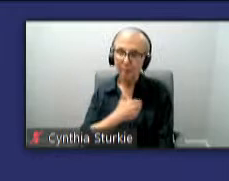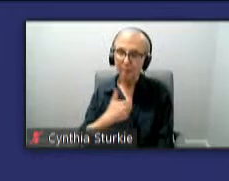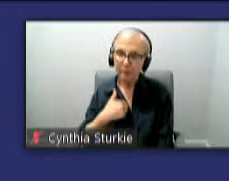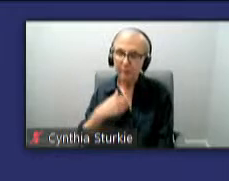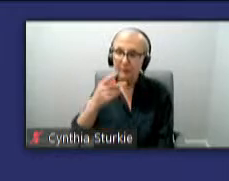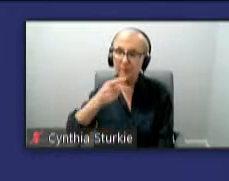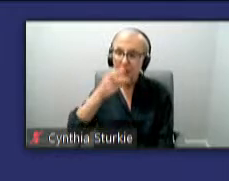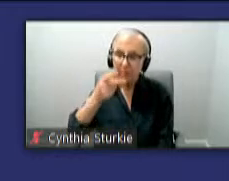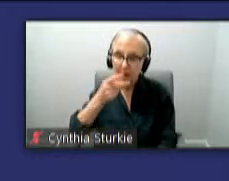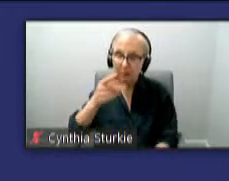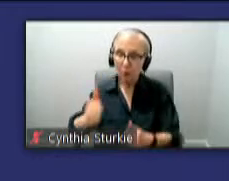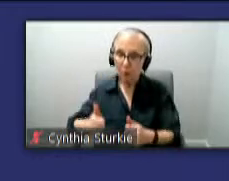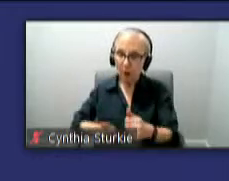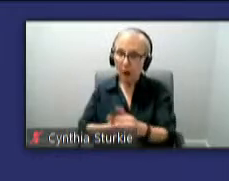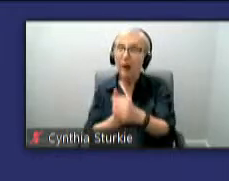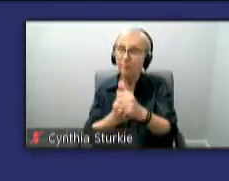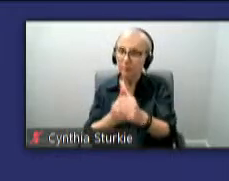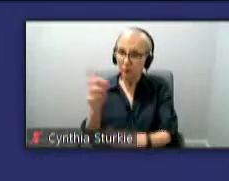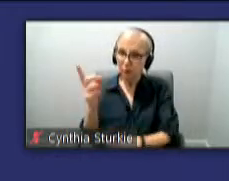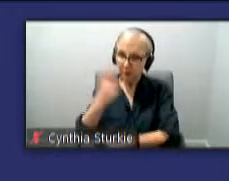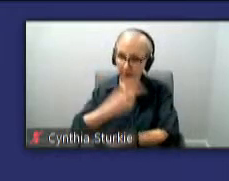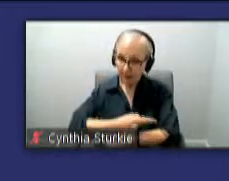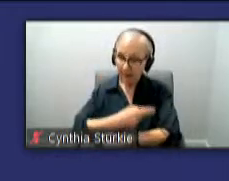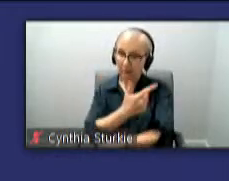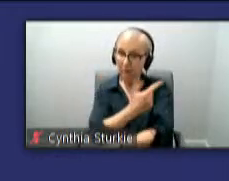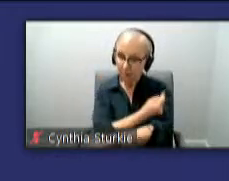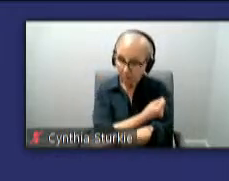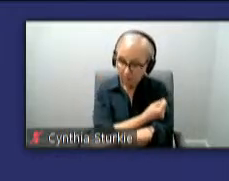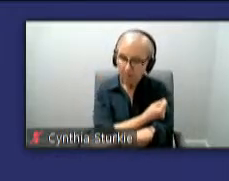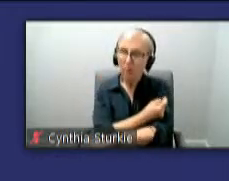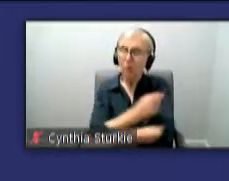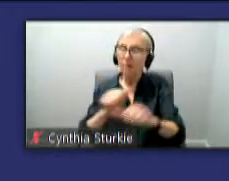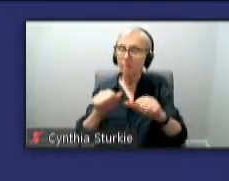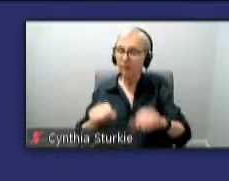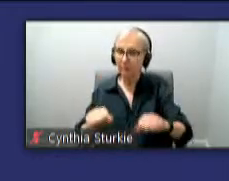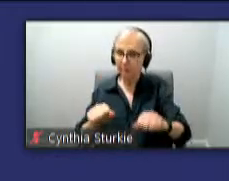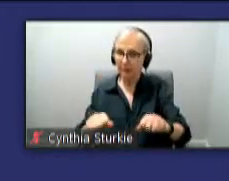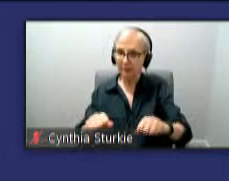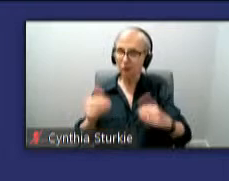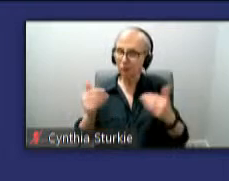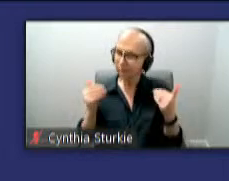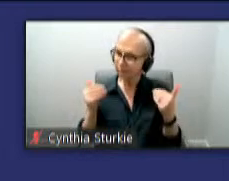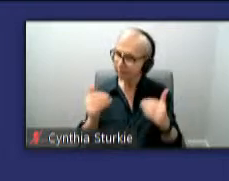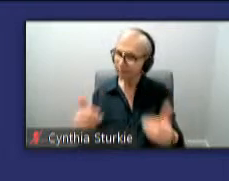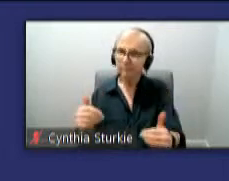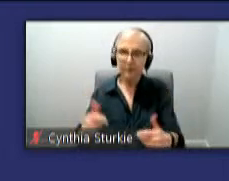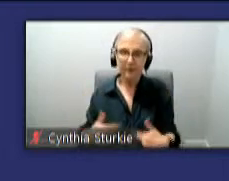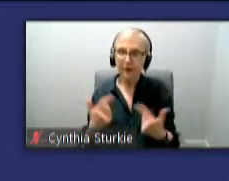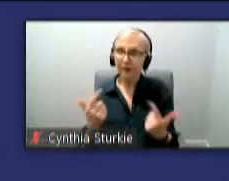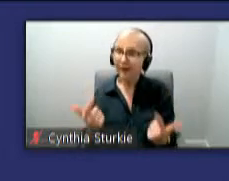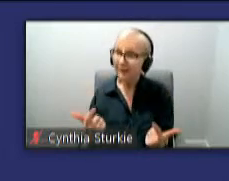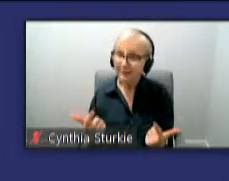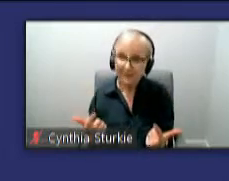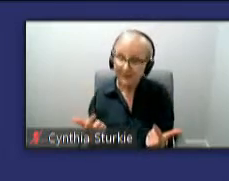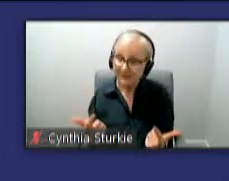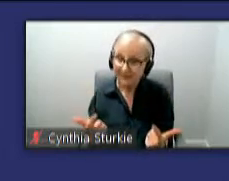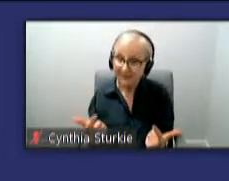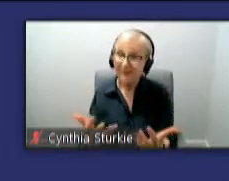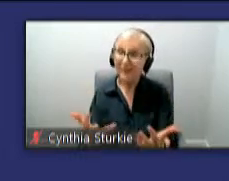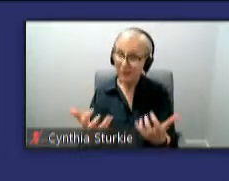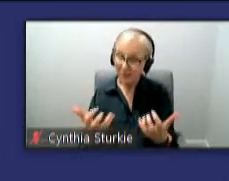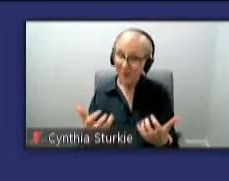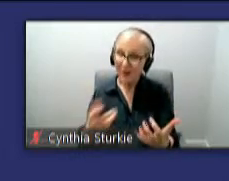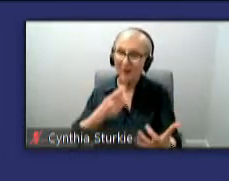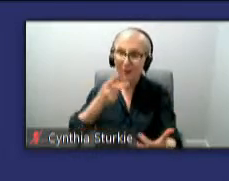up to date on their vaccine and aren't vulnerable will have the ability to move forward with their lives, we want the public